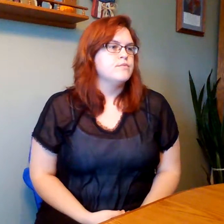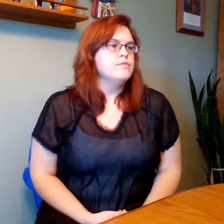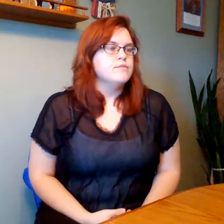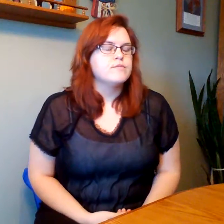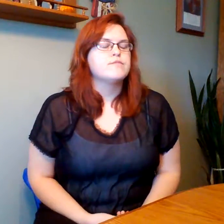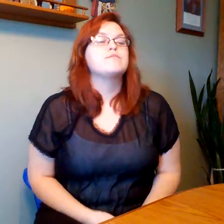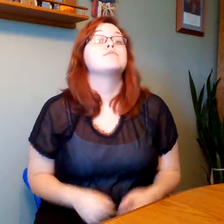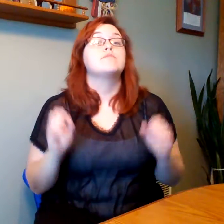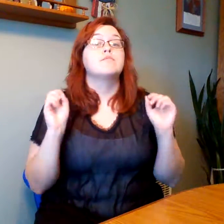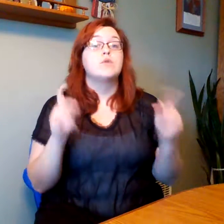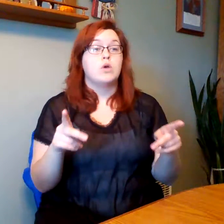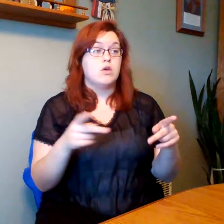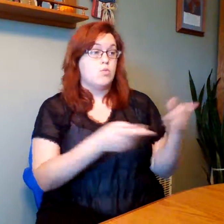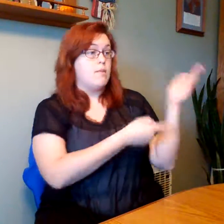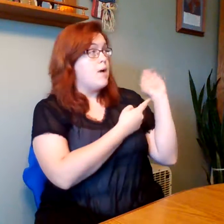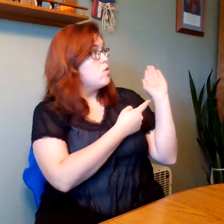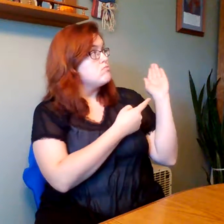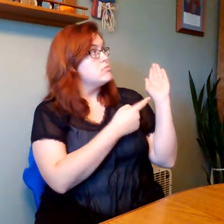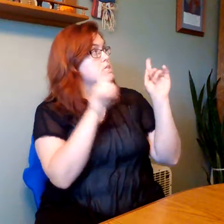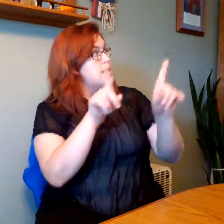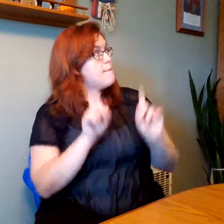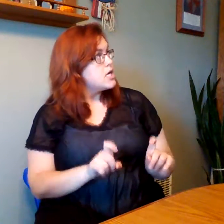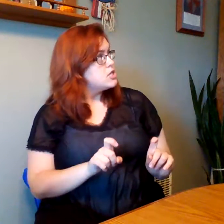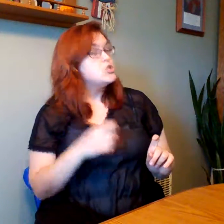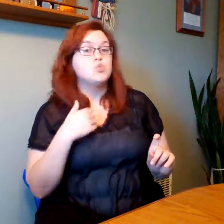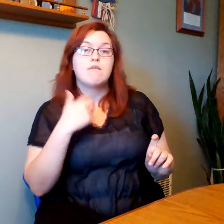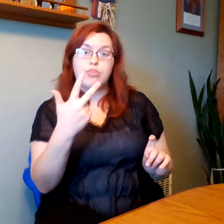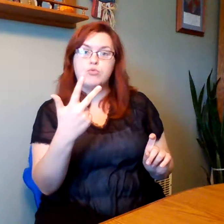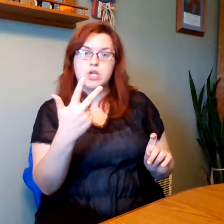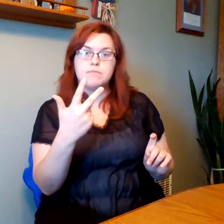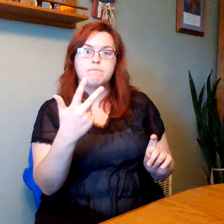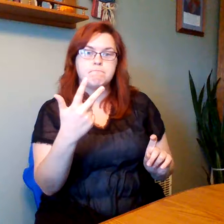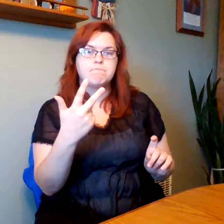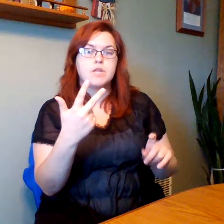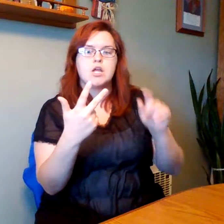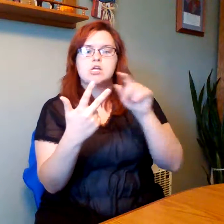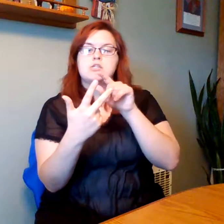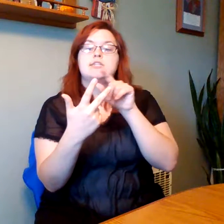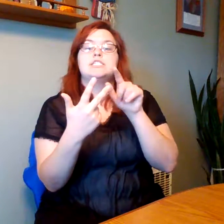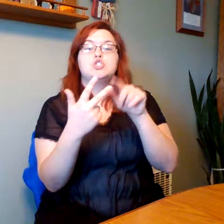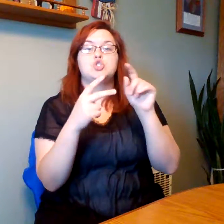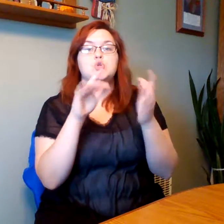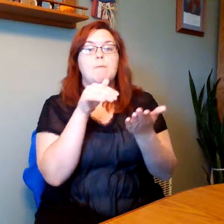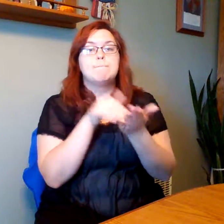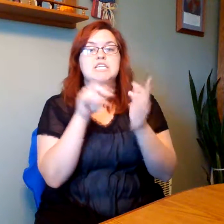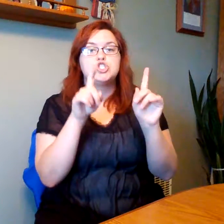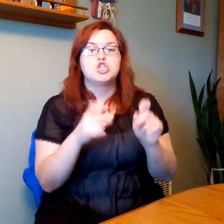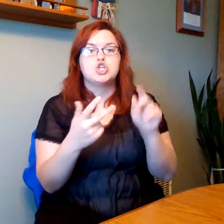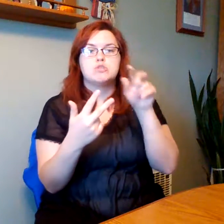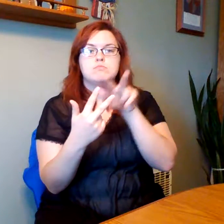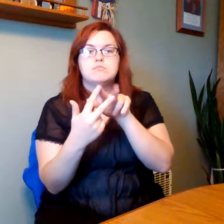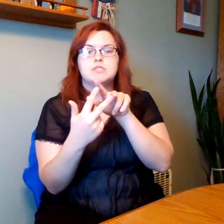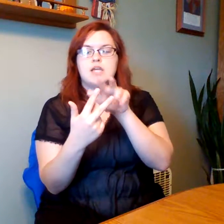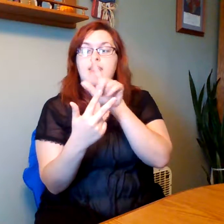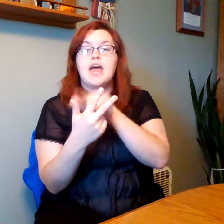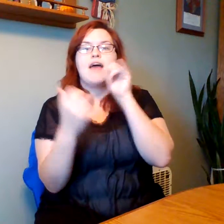Okay, what about examinations? We've got 3 exams in this course, 2 midterms and a final. The 2 midterms are going to be administered in class. There's